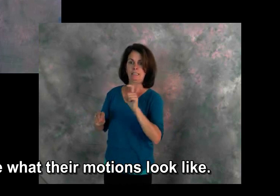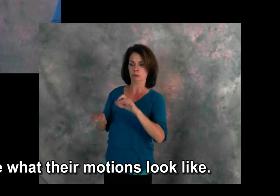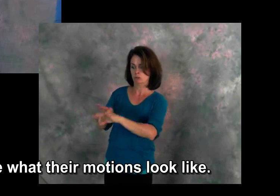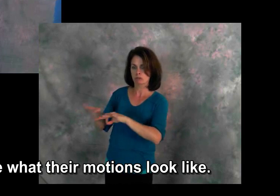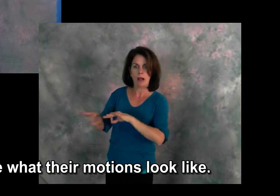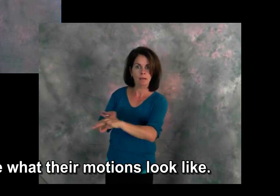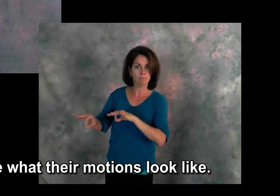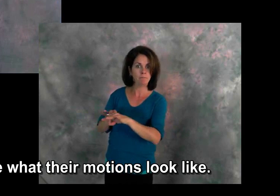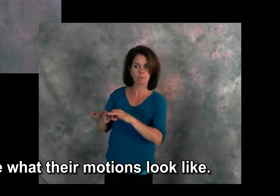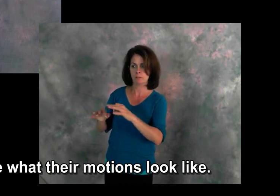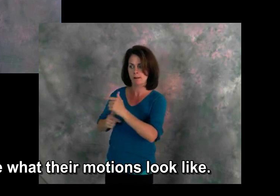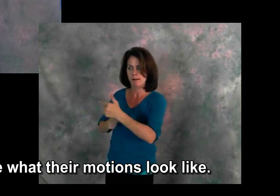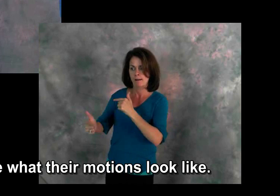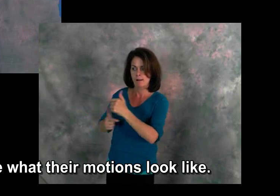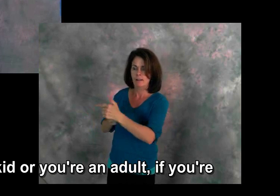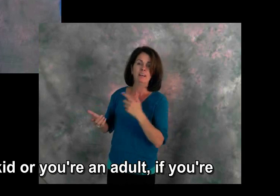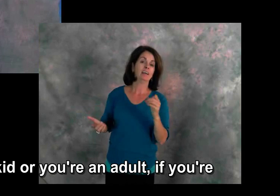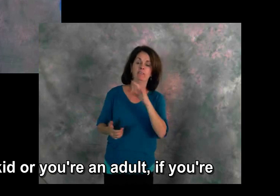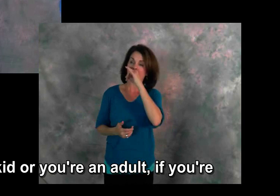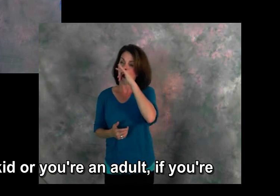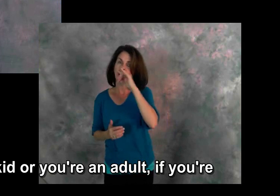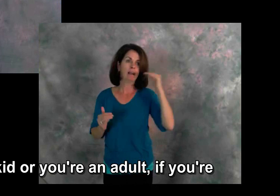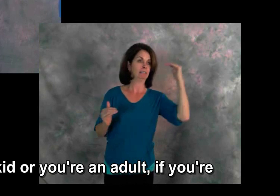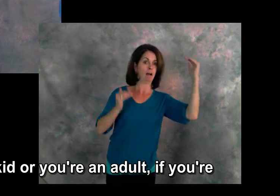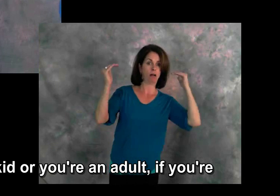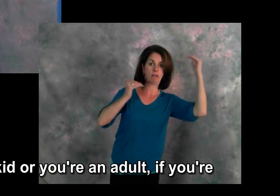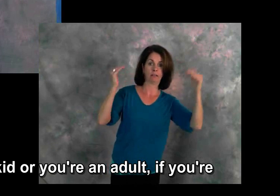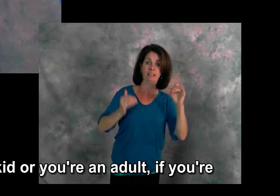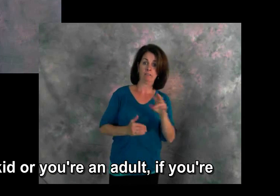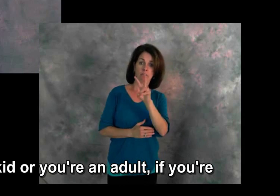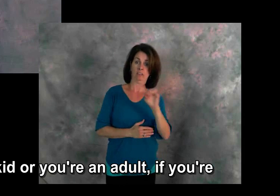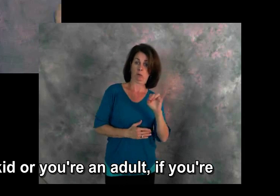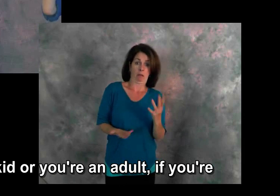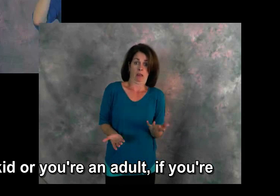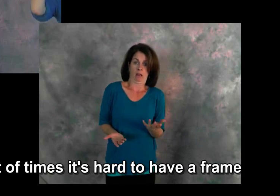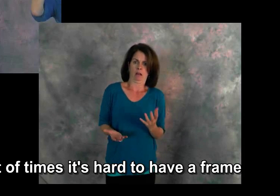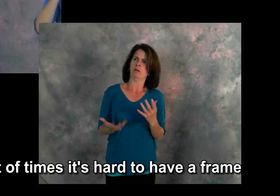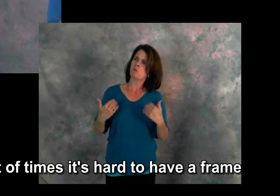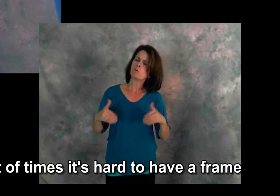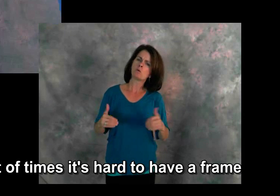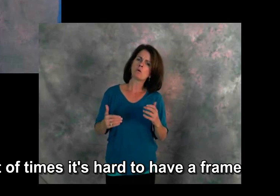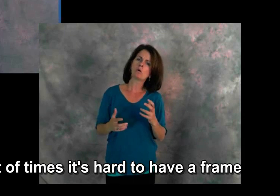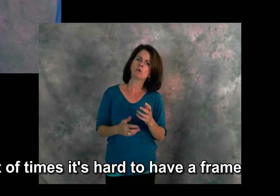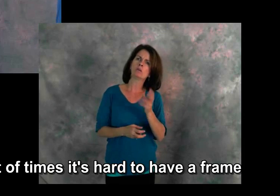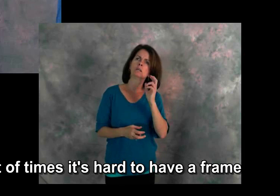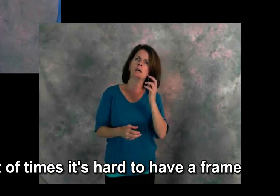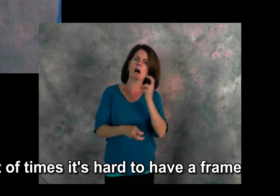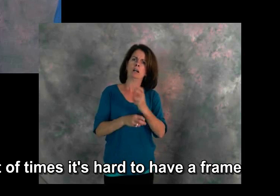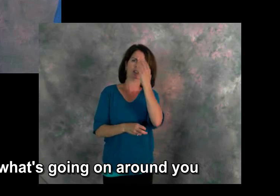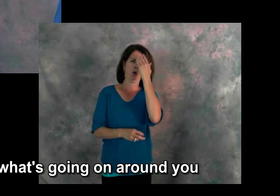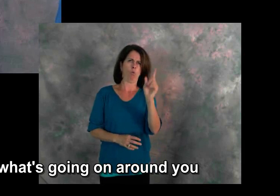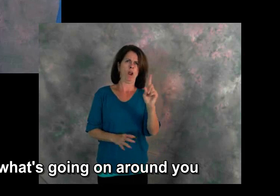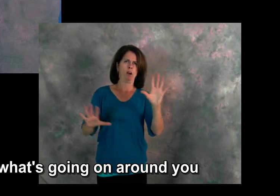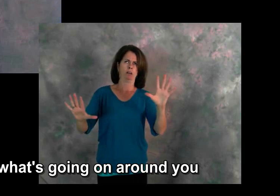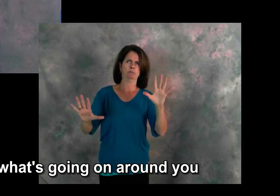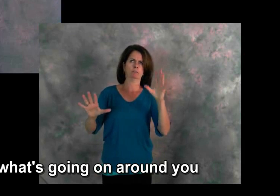their motions look like. You know, whether you're a kid or you're an adult, if you're visually impaired, a lot of times it's hard to have a frame